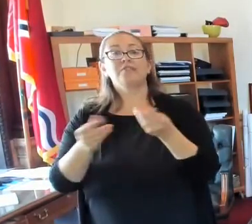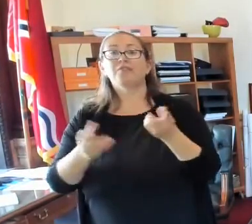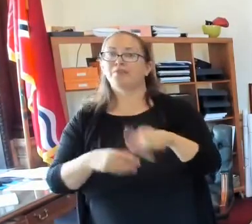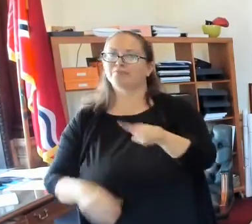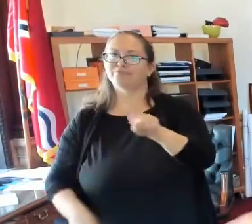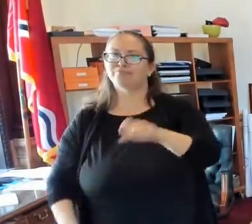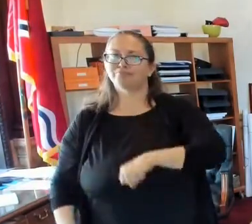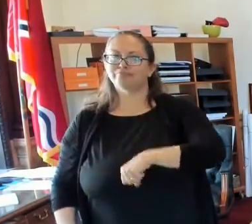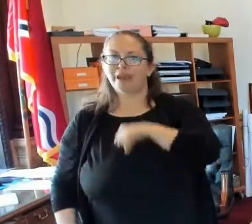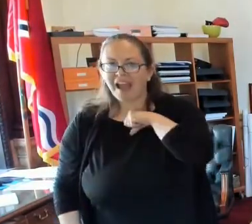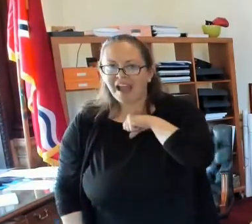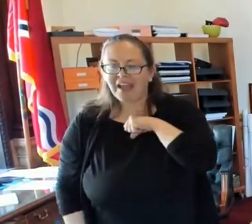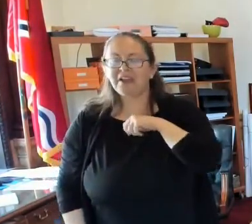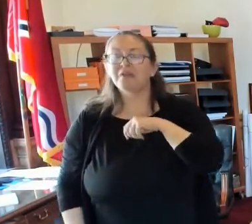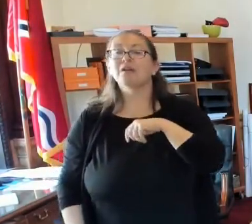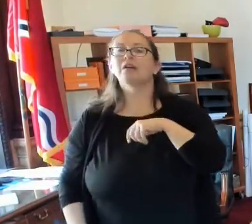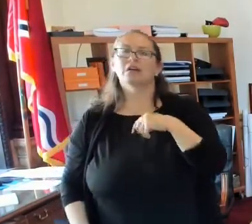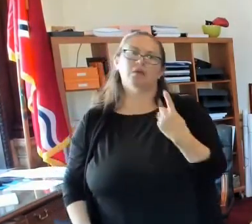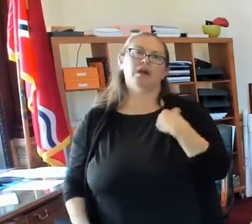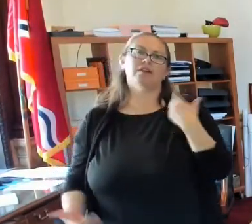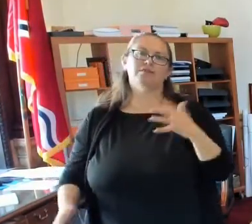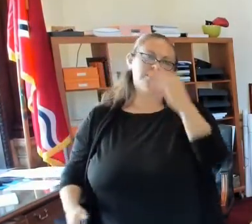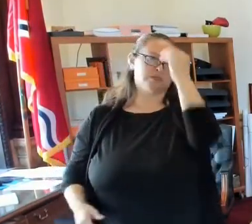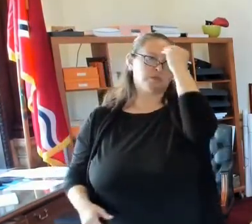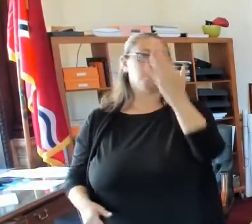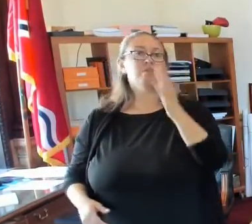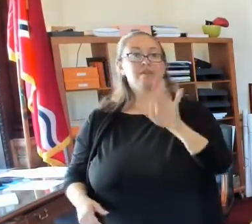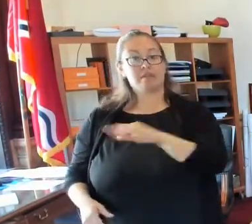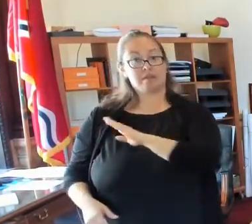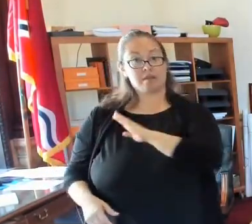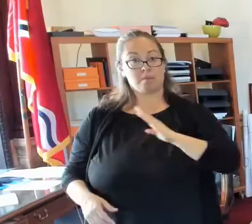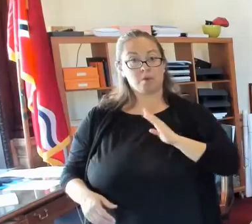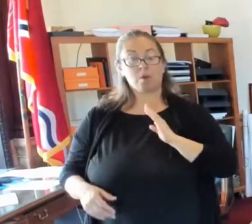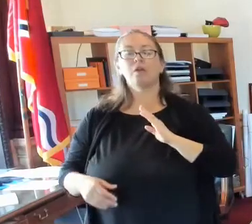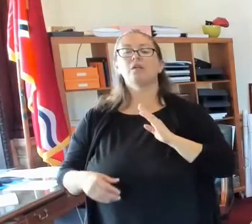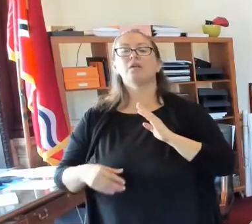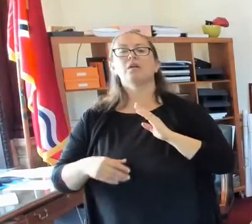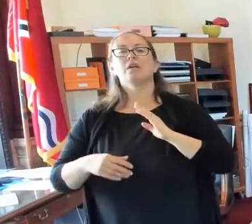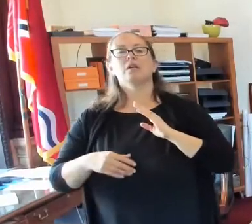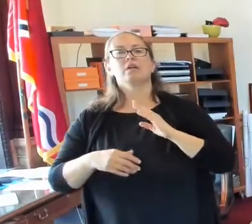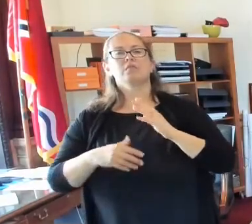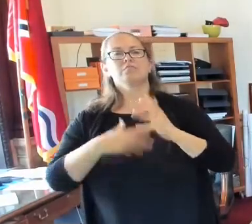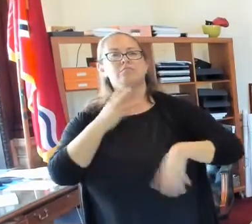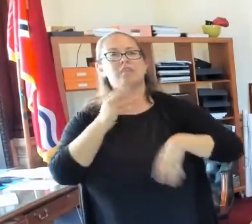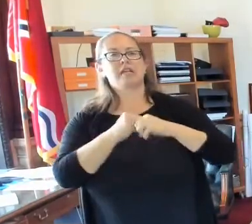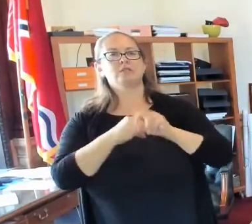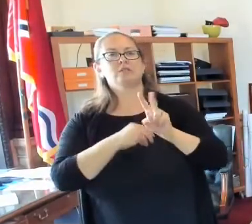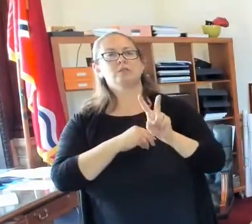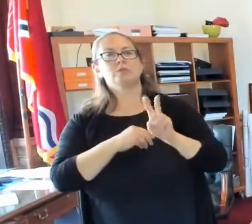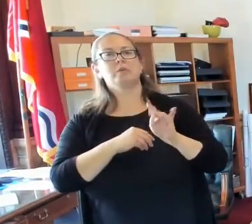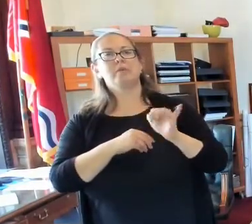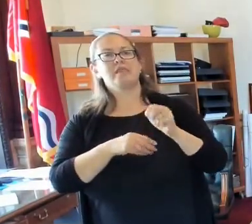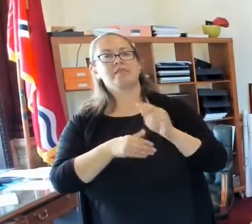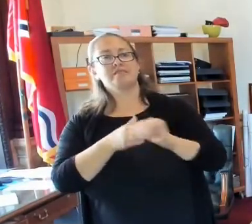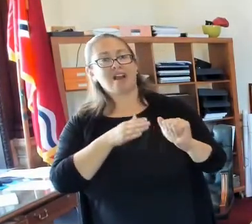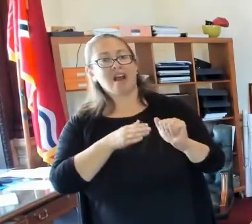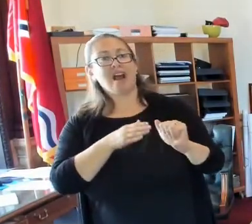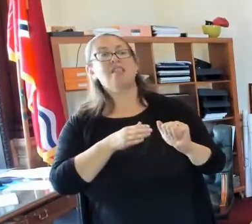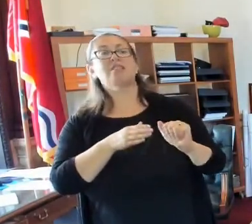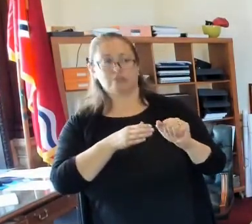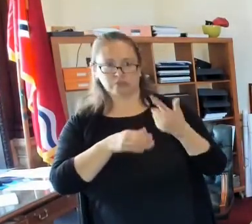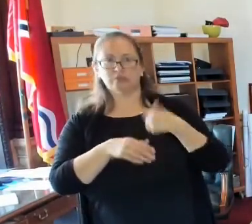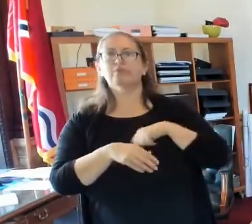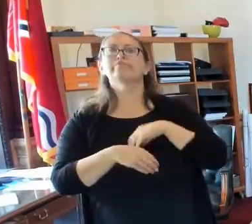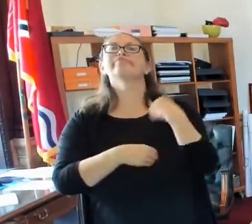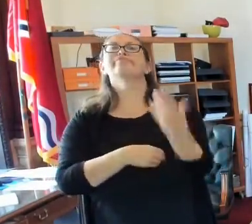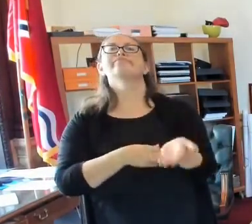One, and I told you that we were doing this, the Board of E&A passed an additional $2 million to go into rental assistance, rental and